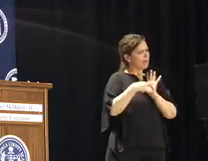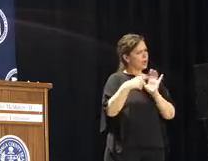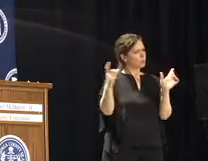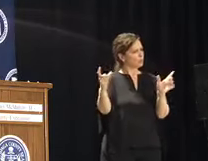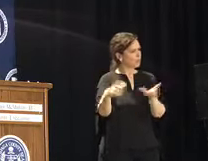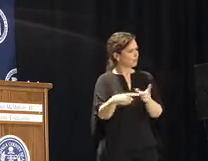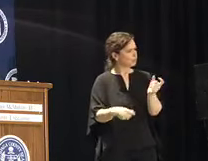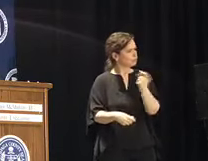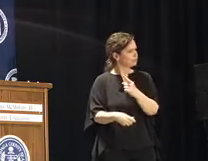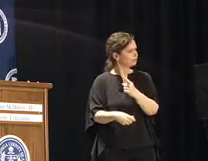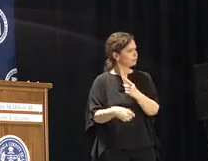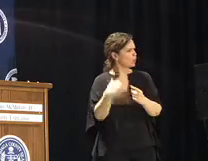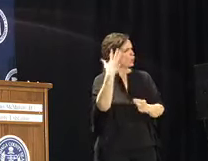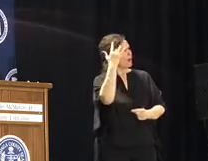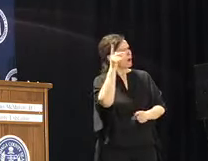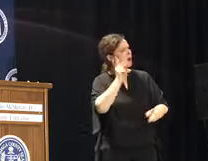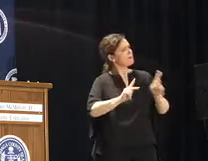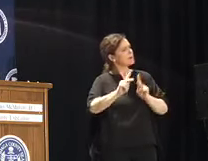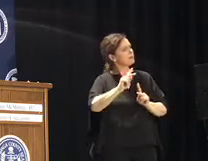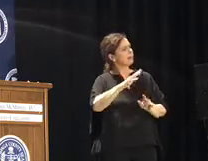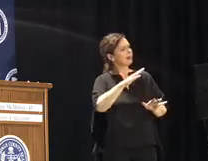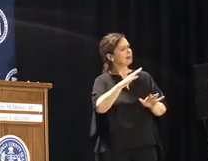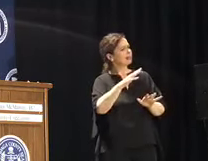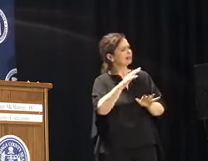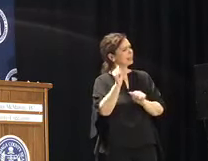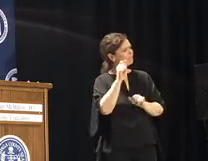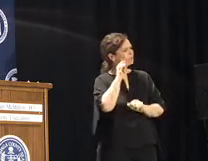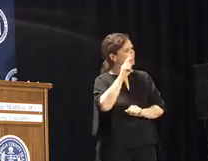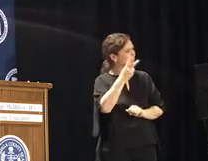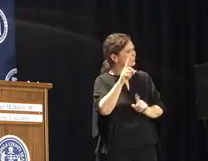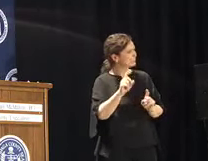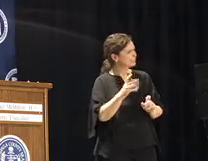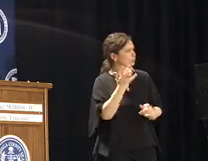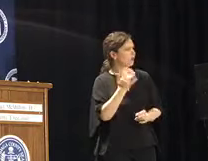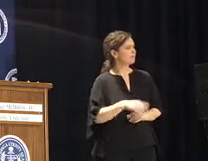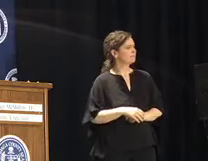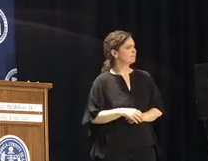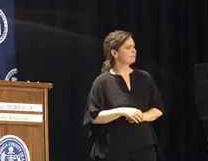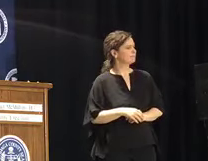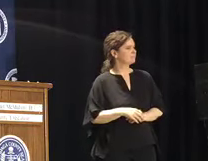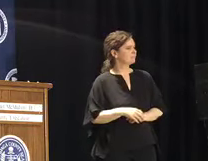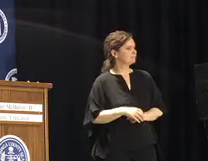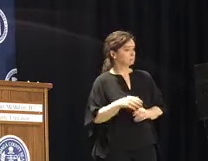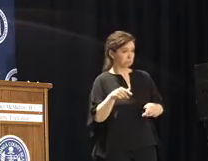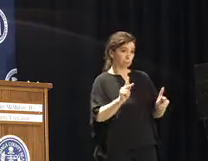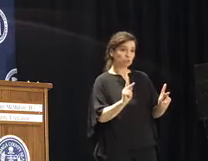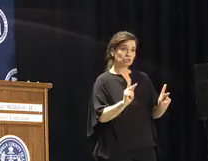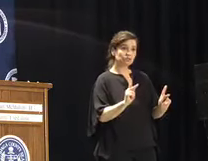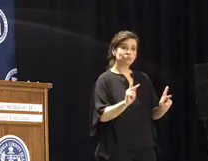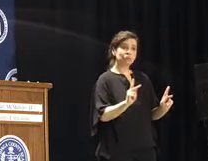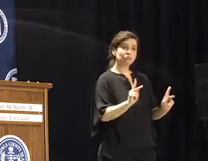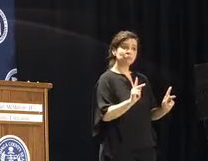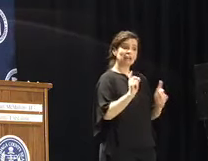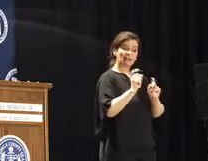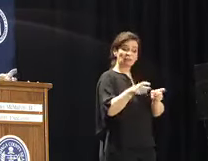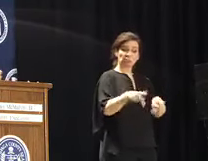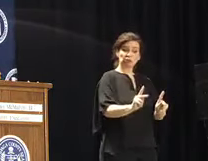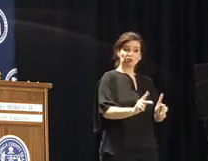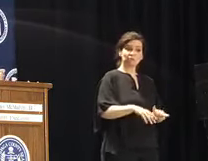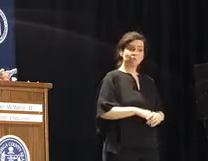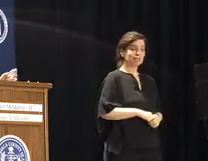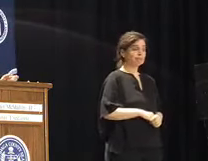leave their house to do that? Because they can. We allow them to do that. So for whatever reason, if someone was sick and they were